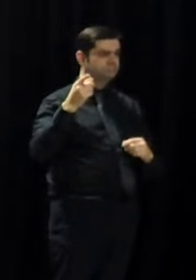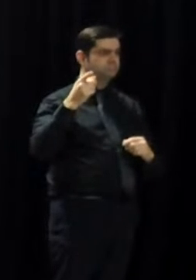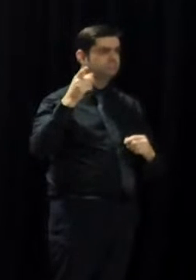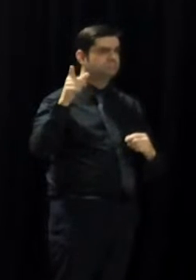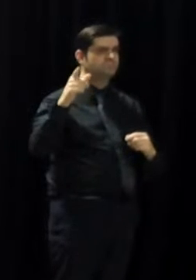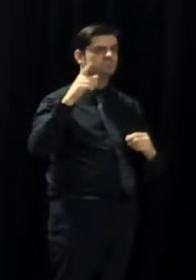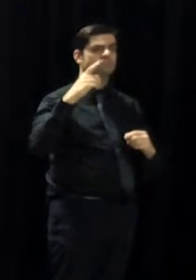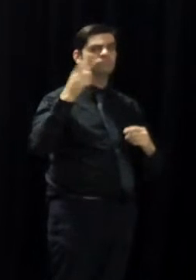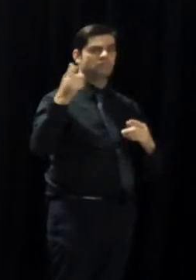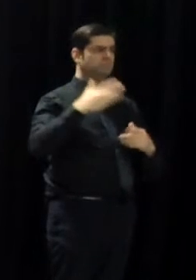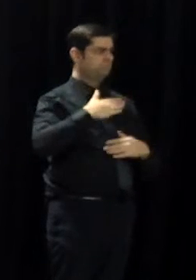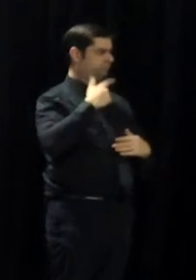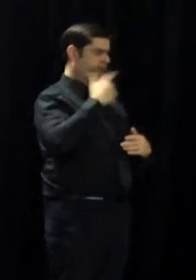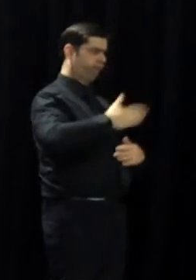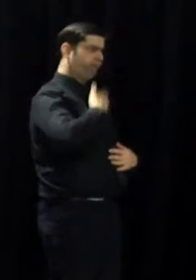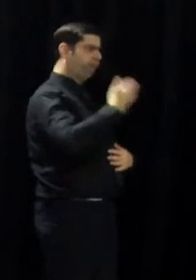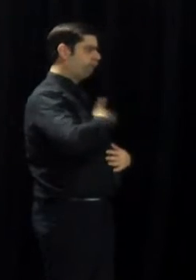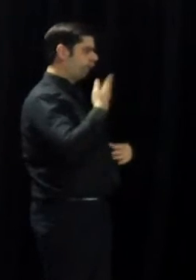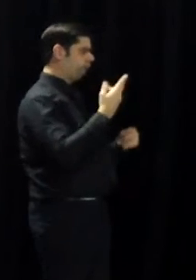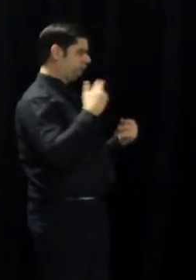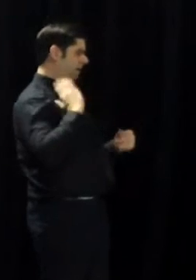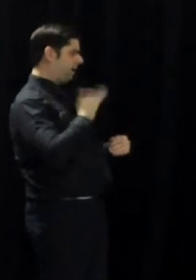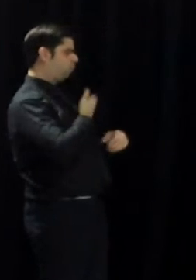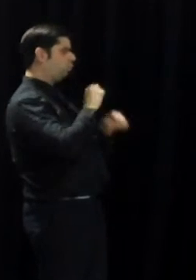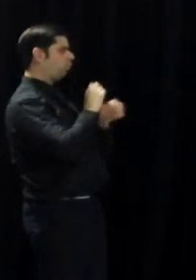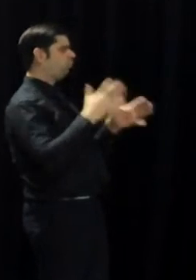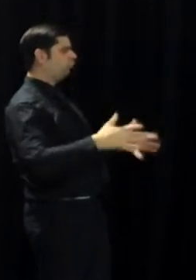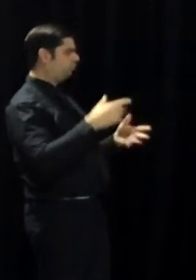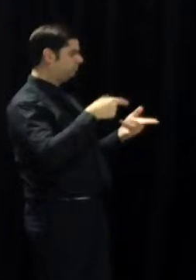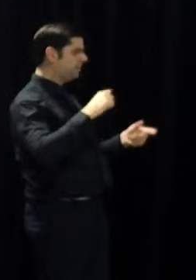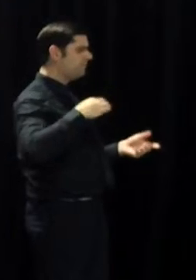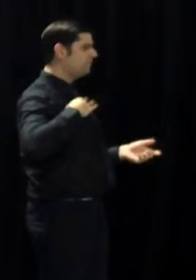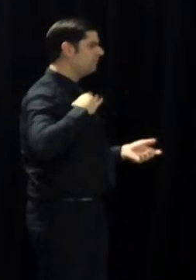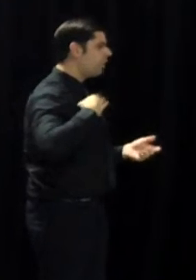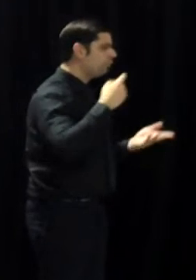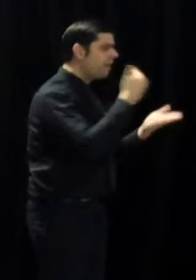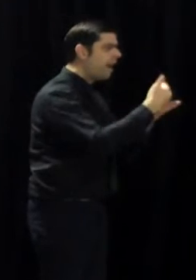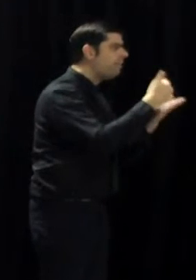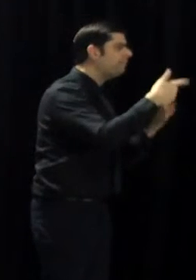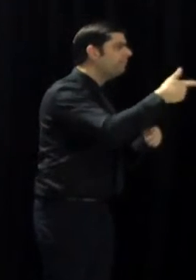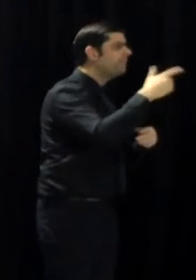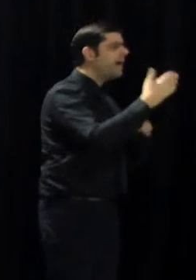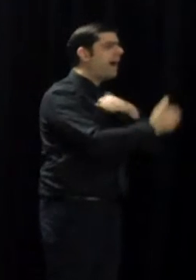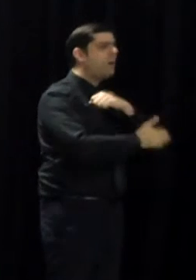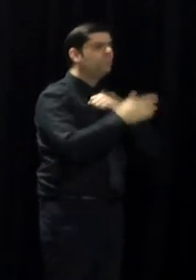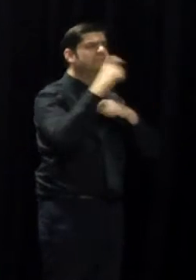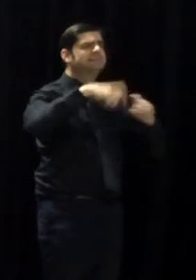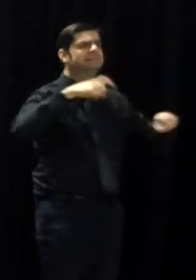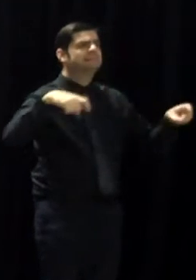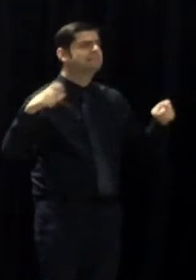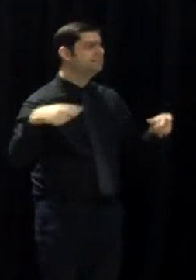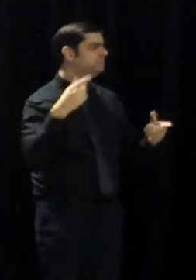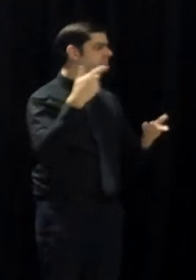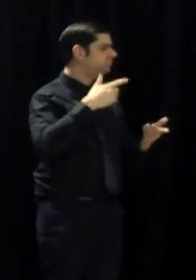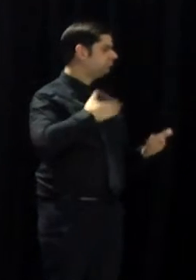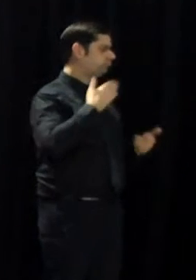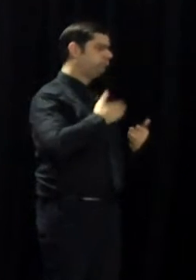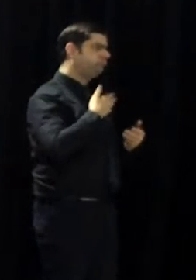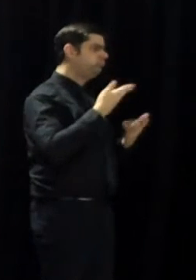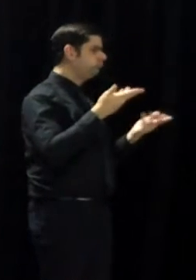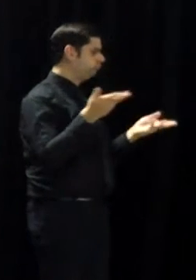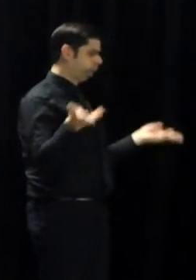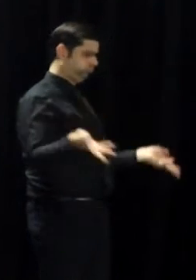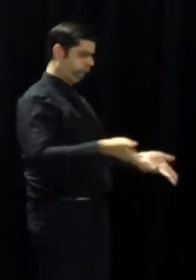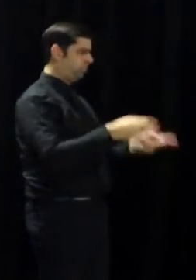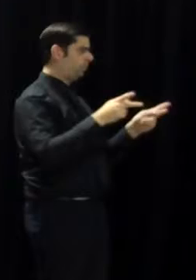case investigations. We're going to take this company up on that offer. And so their employees are going to get trained